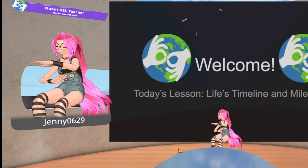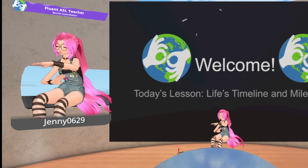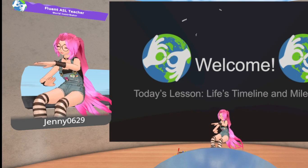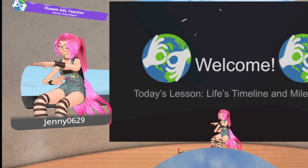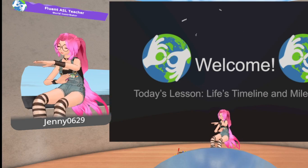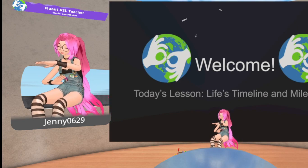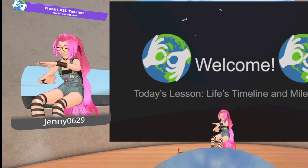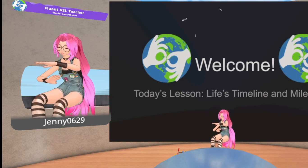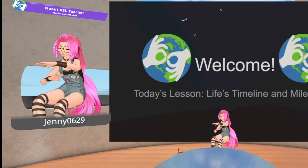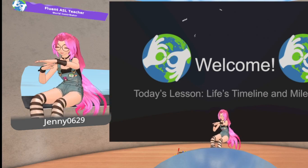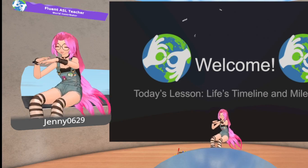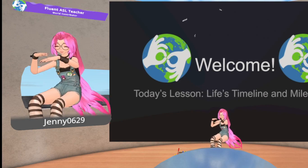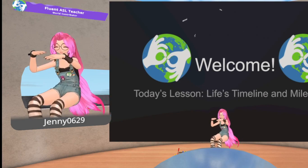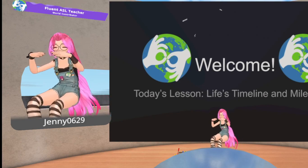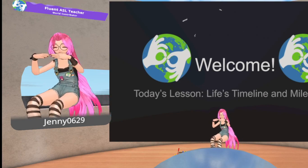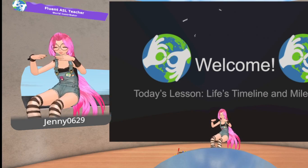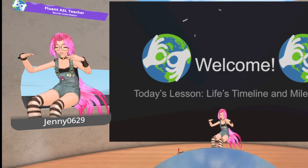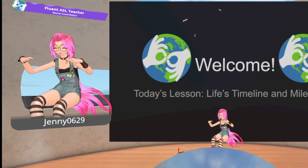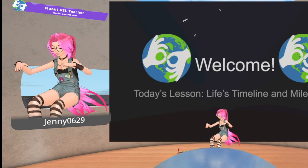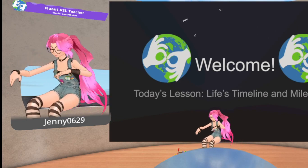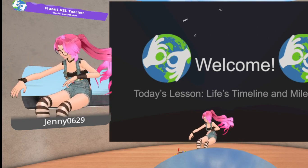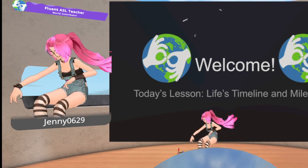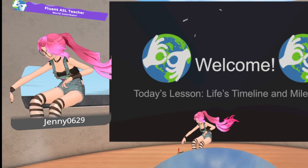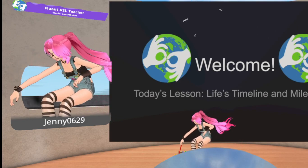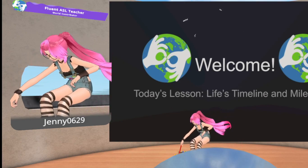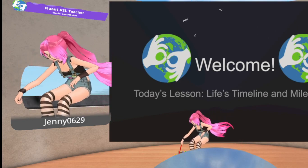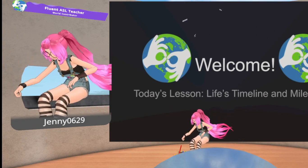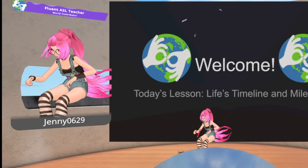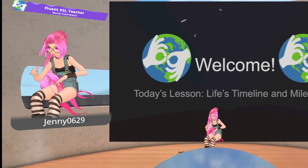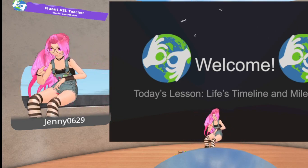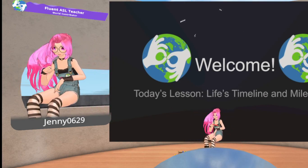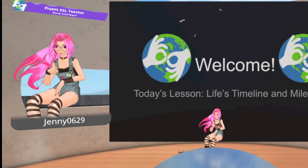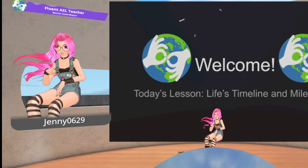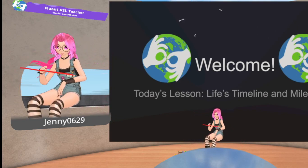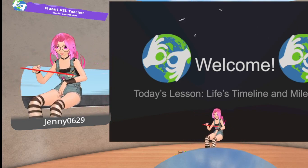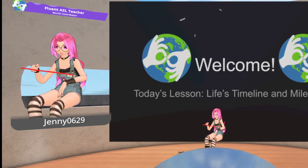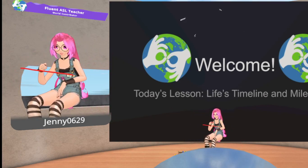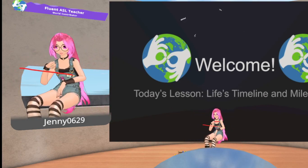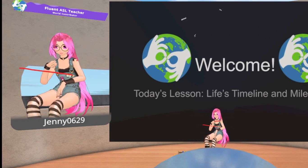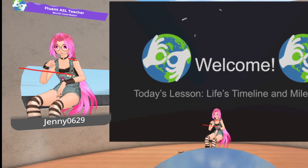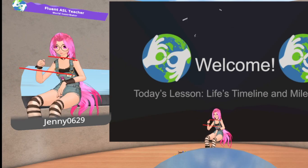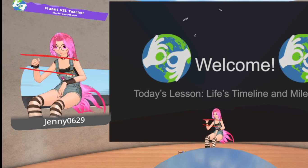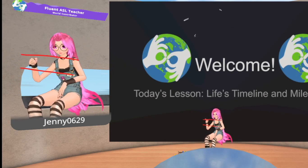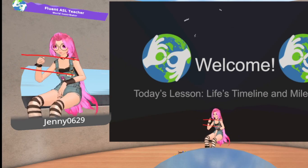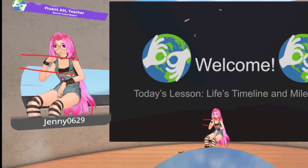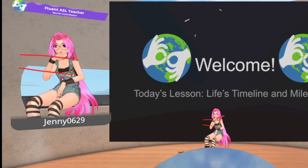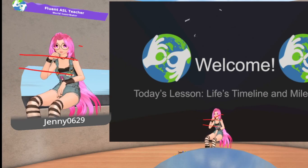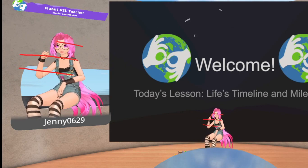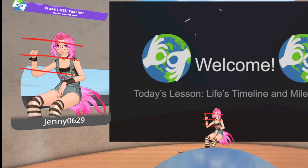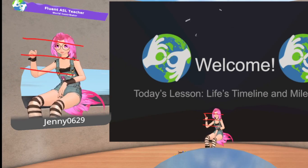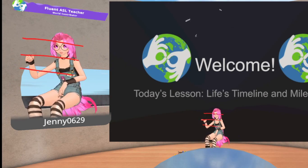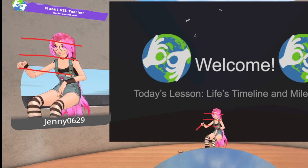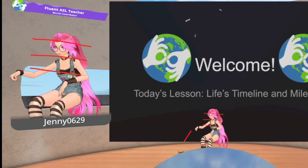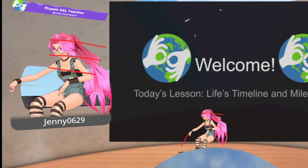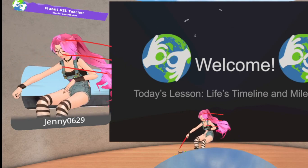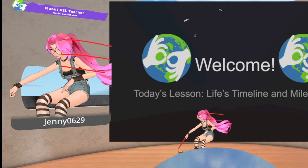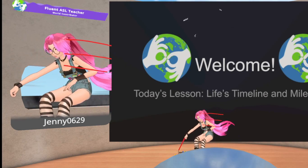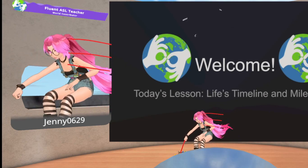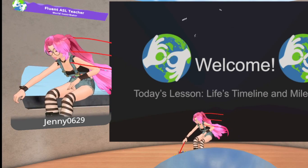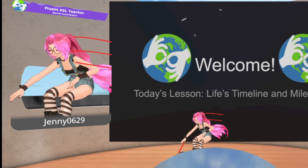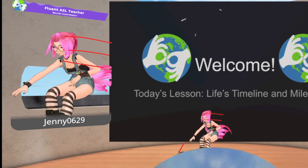underneath. I think of it as if you're showing different, like, if you were to imagine lines in front of me